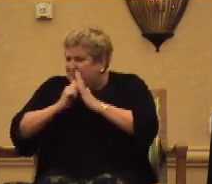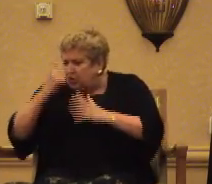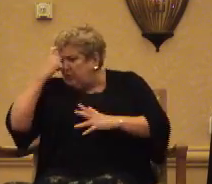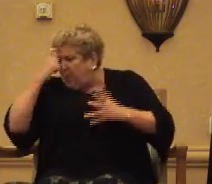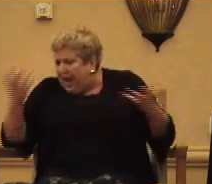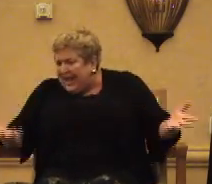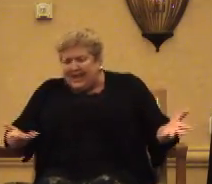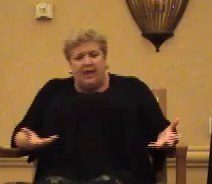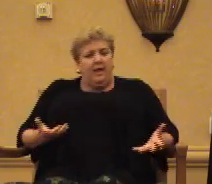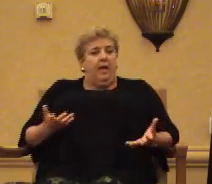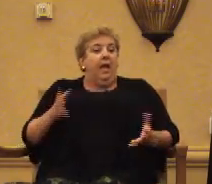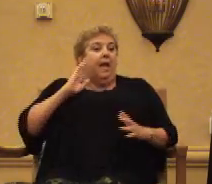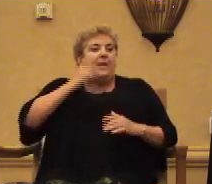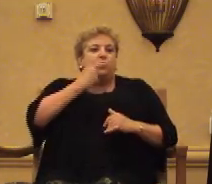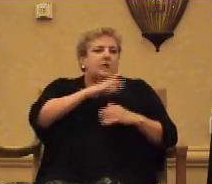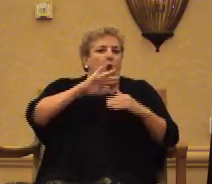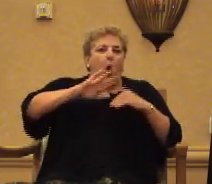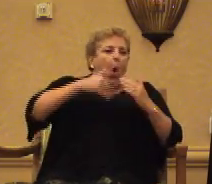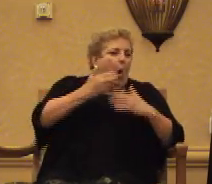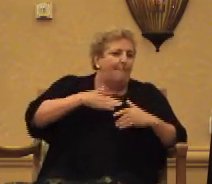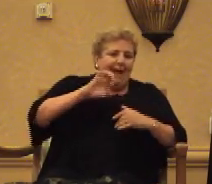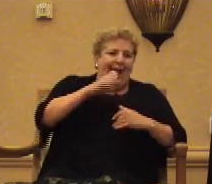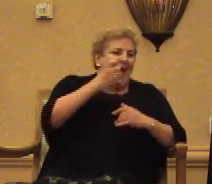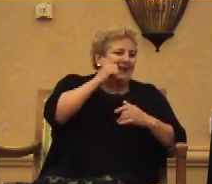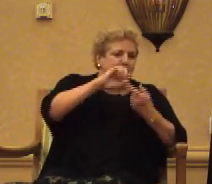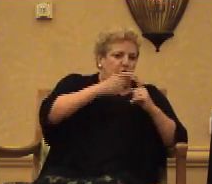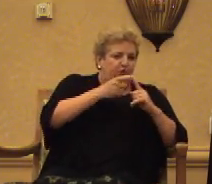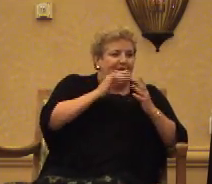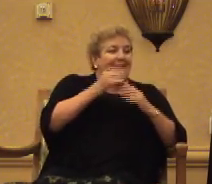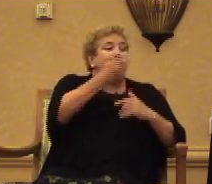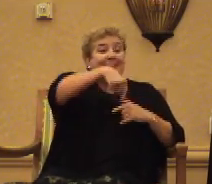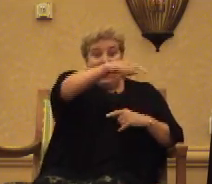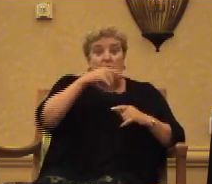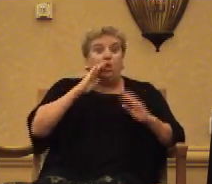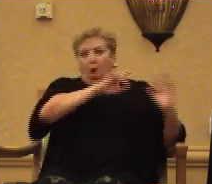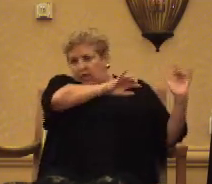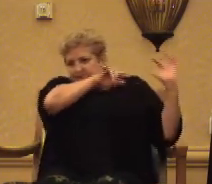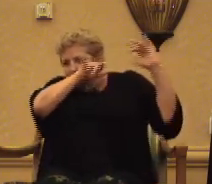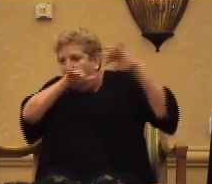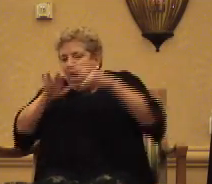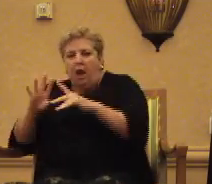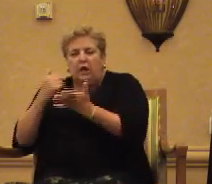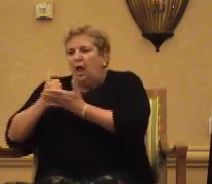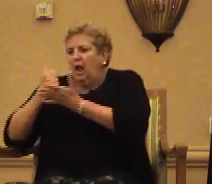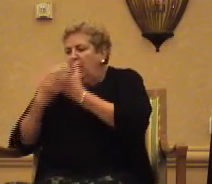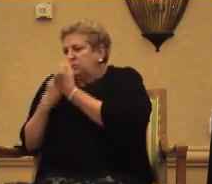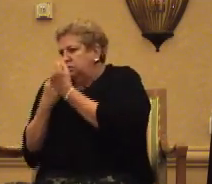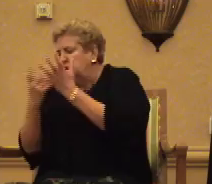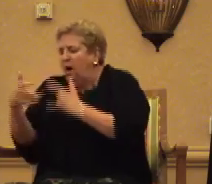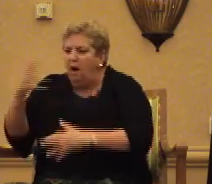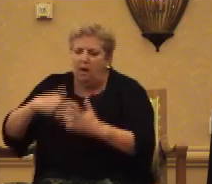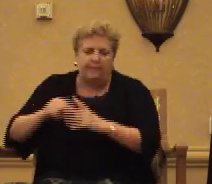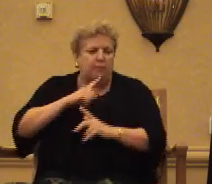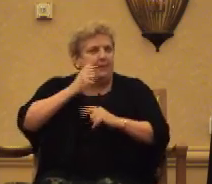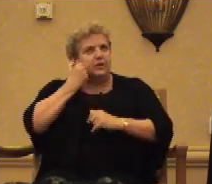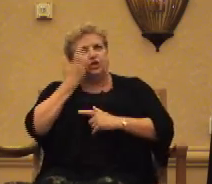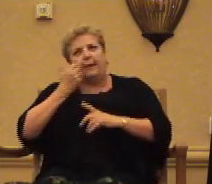all my ex-girlfriends who thought I was a bum, and they'd come running over to the hospital, properly ashamed of themselves. And if they were